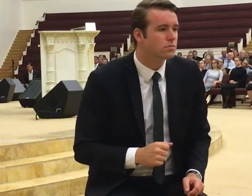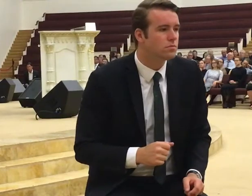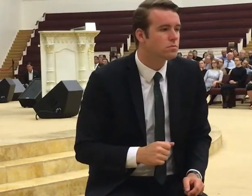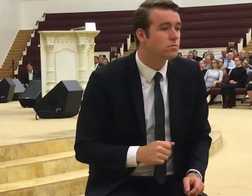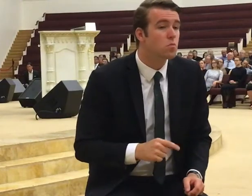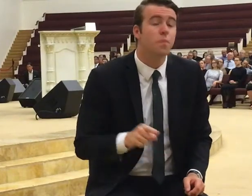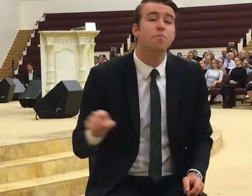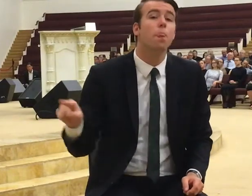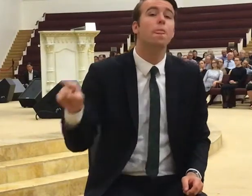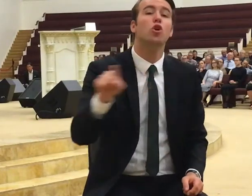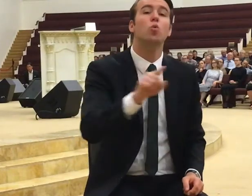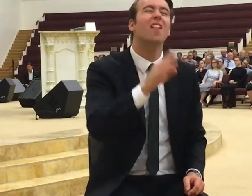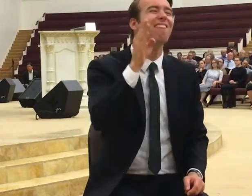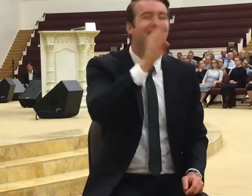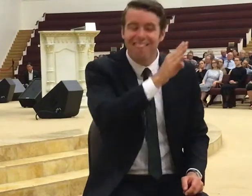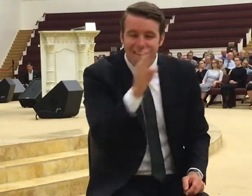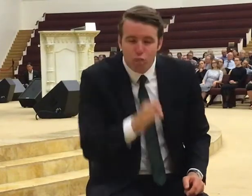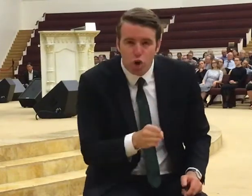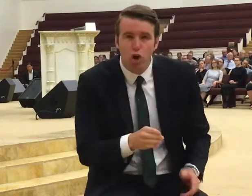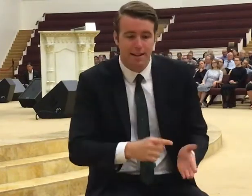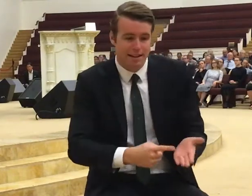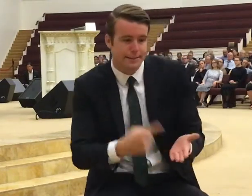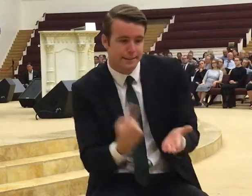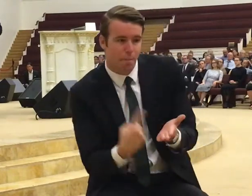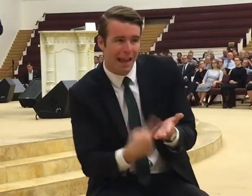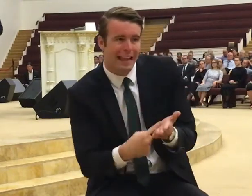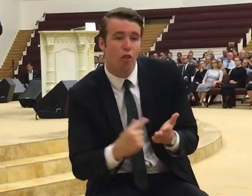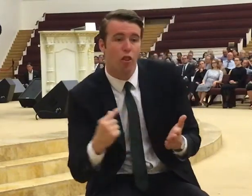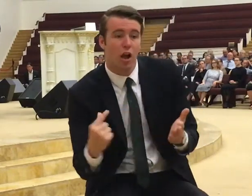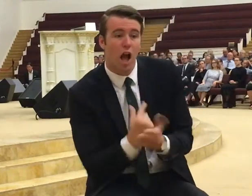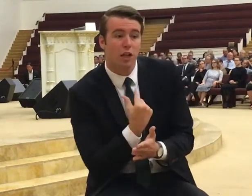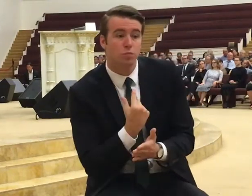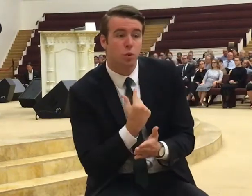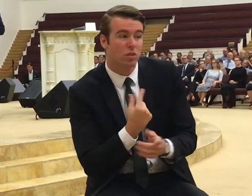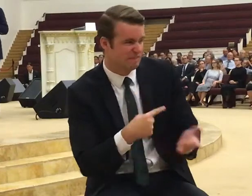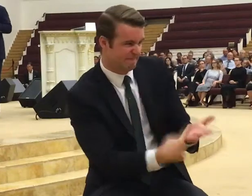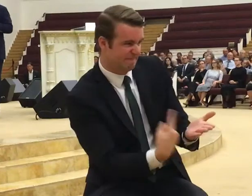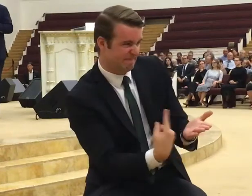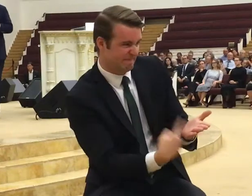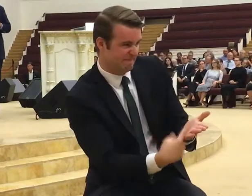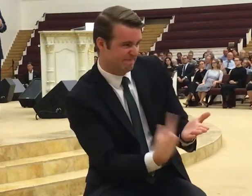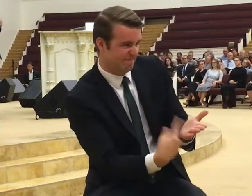You're never going to debate the gospel into somebody.